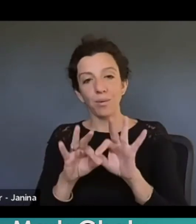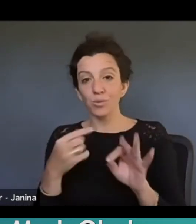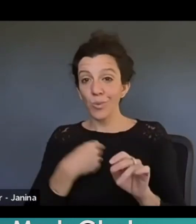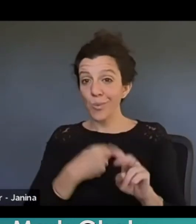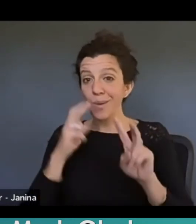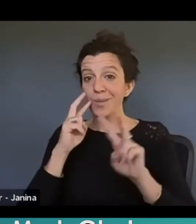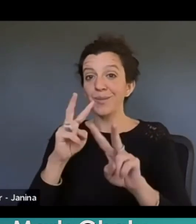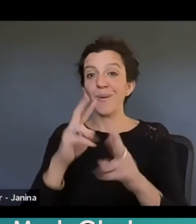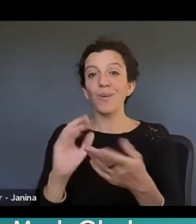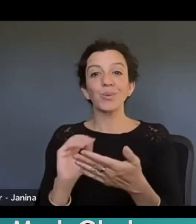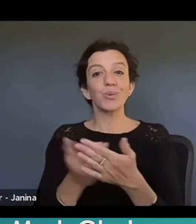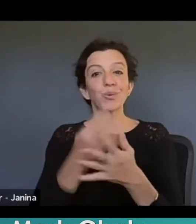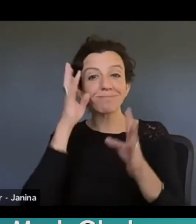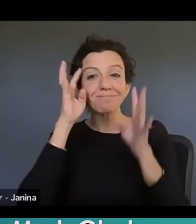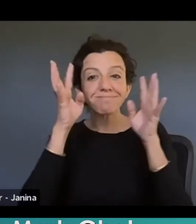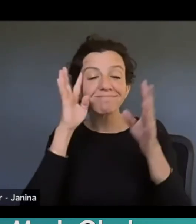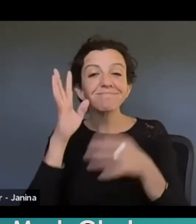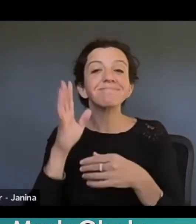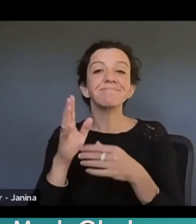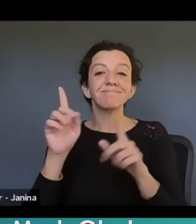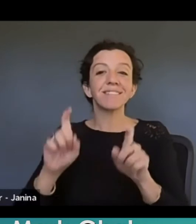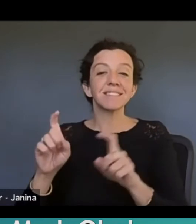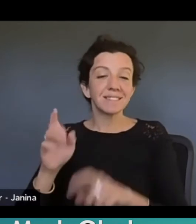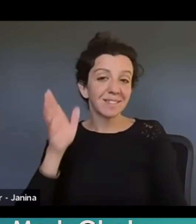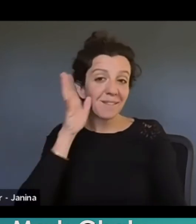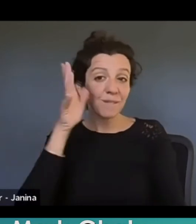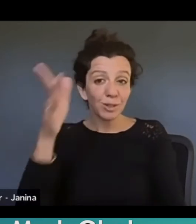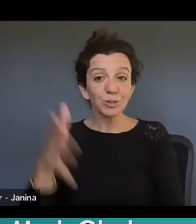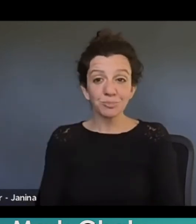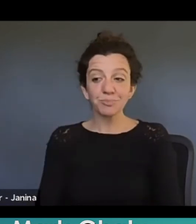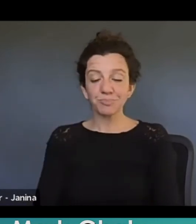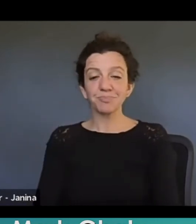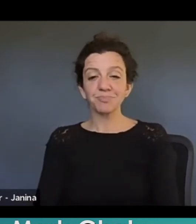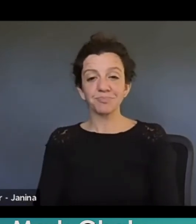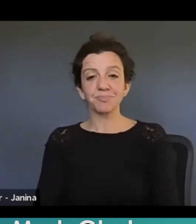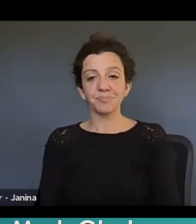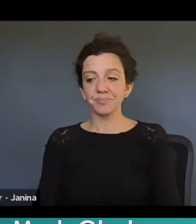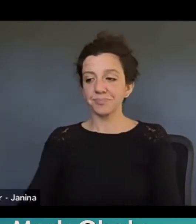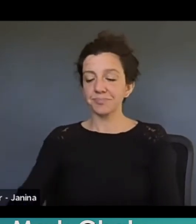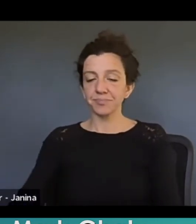being introduced at scale in California. Stephanie Buehlmann, CNN.